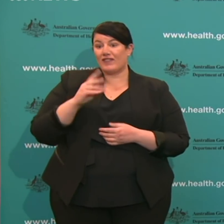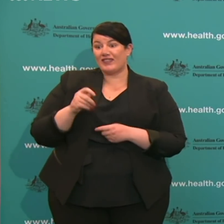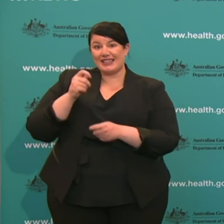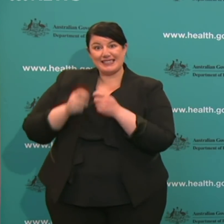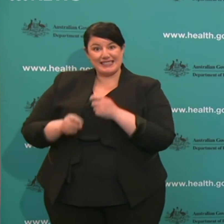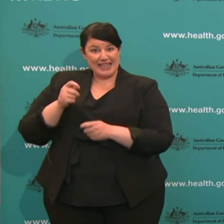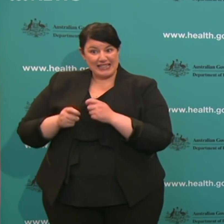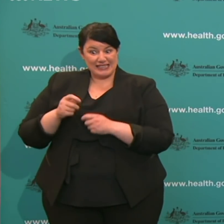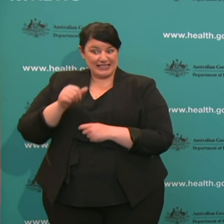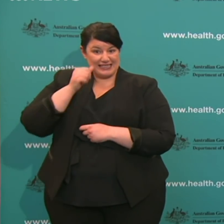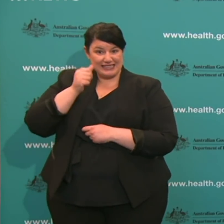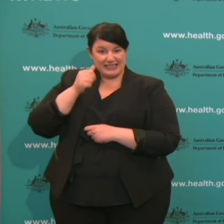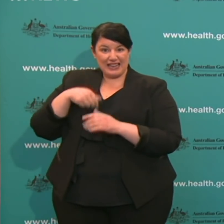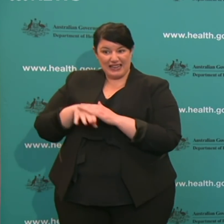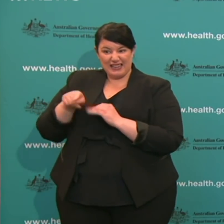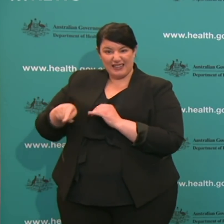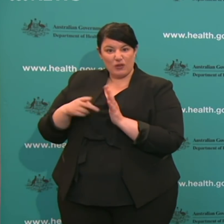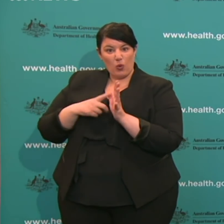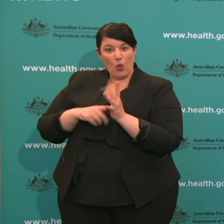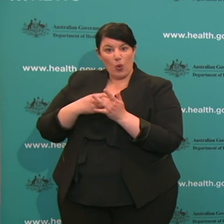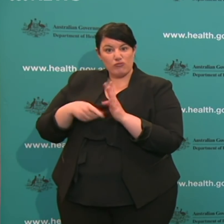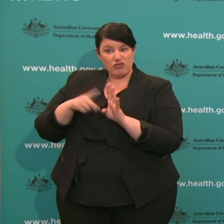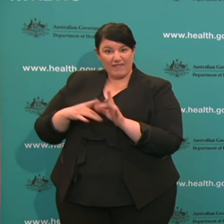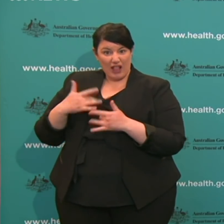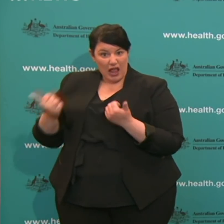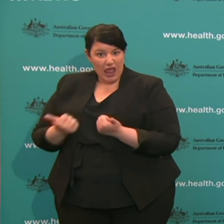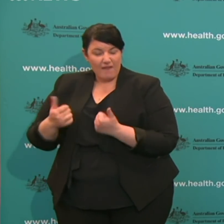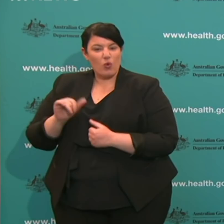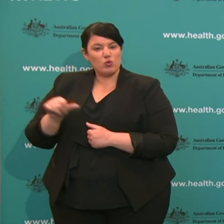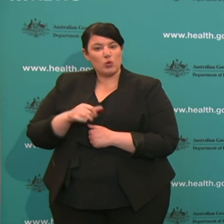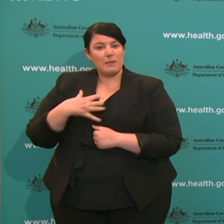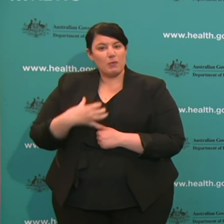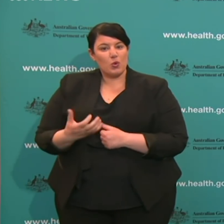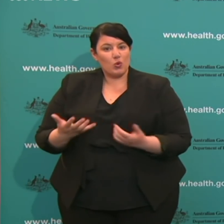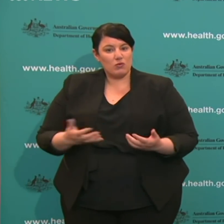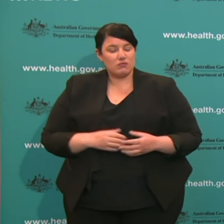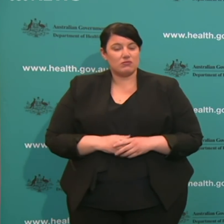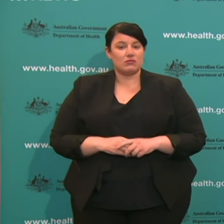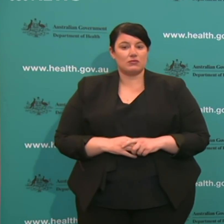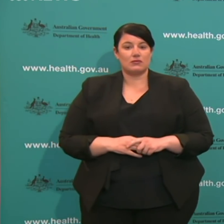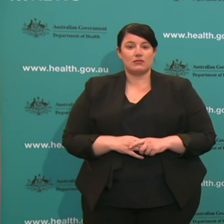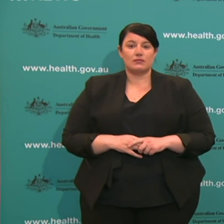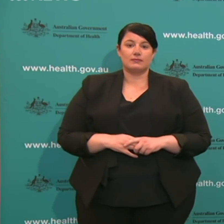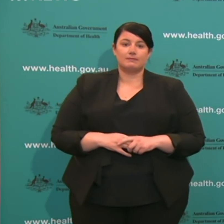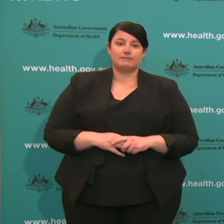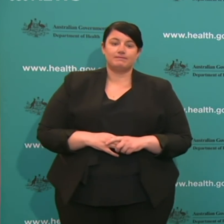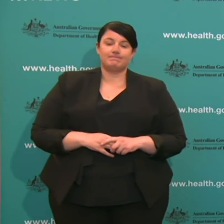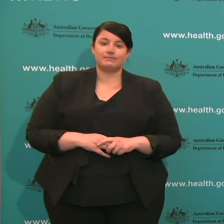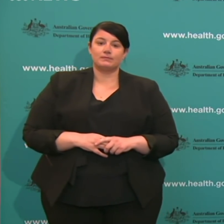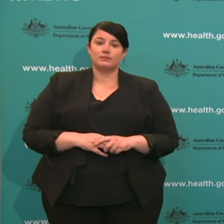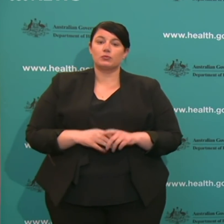that sufficient? So the answer to both those questions really Dr. Kerry